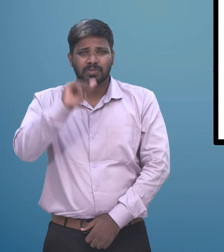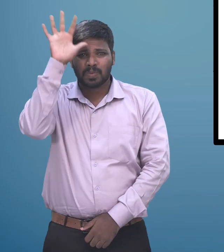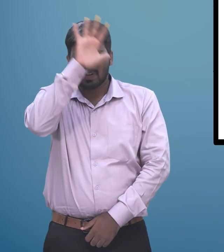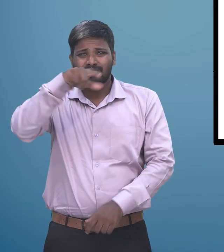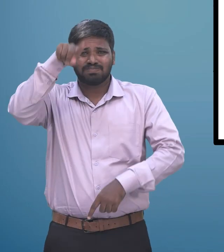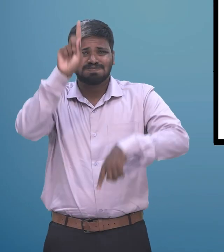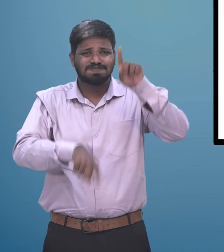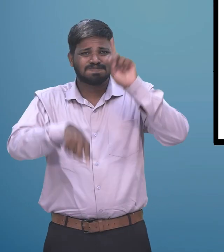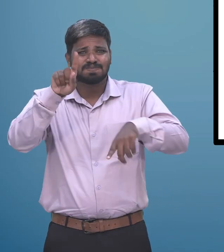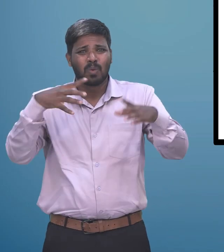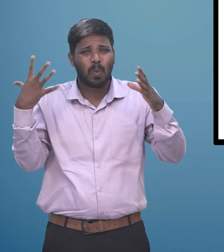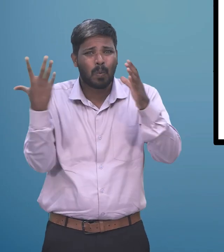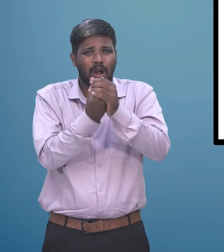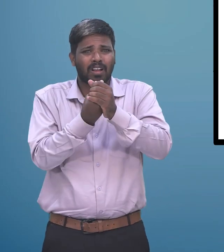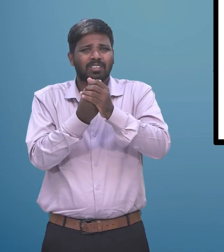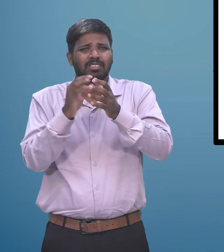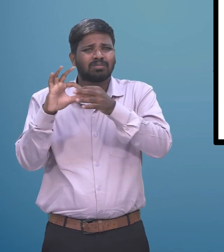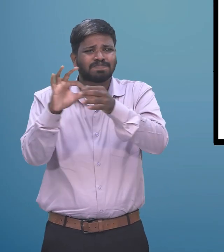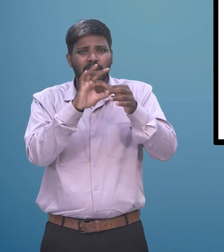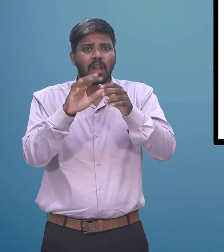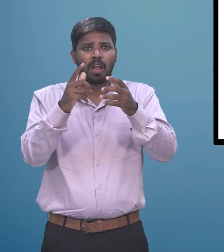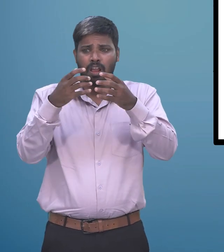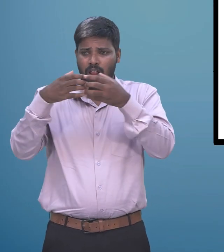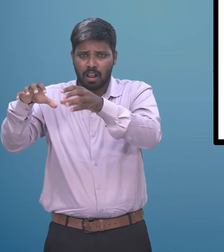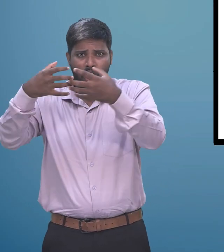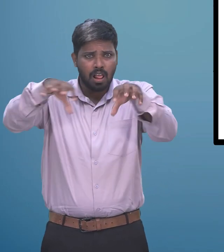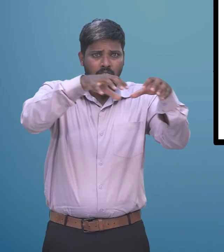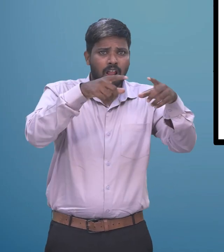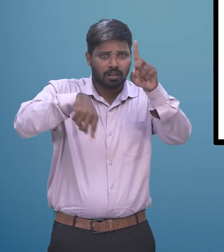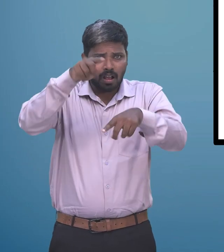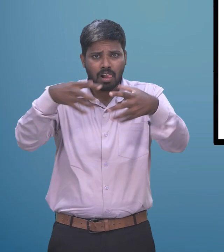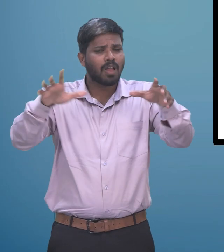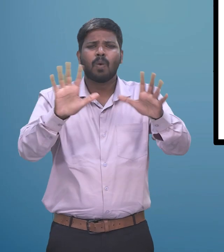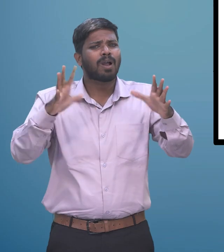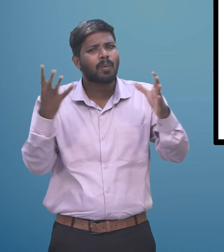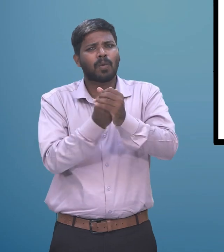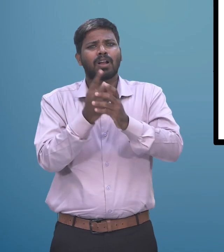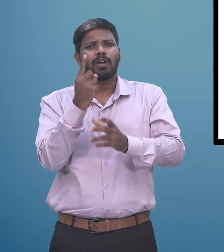India's unity celebrates diversity because diversity does not divide, it